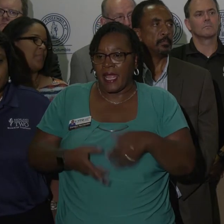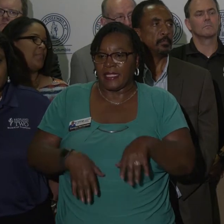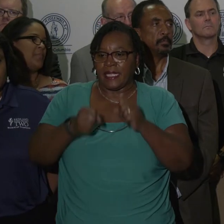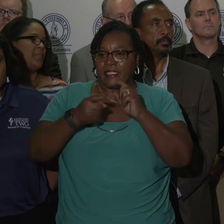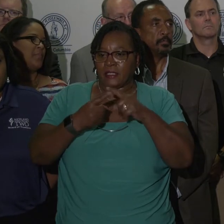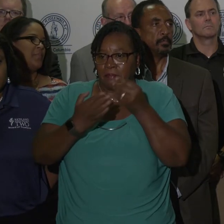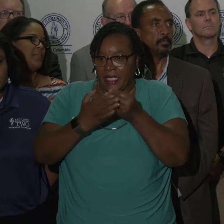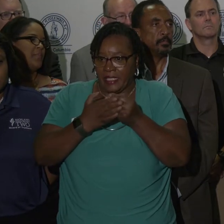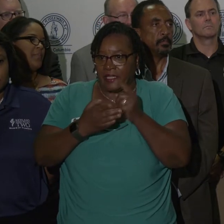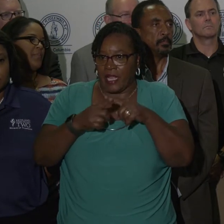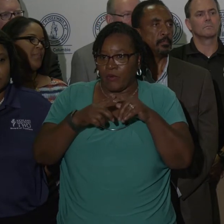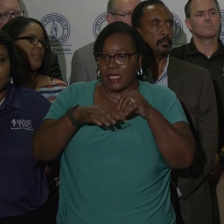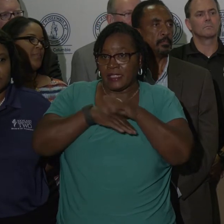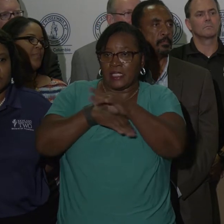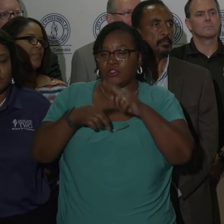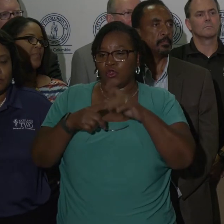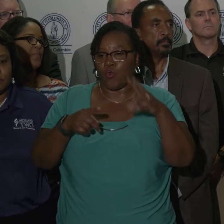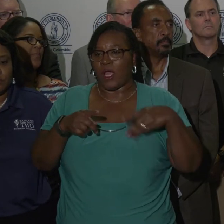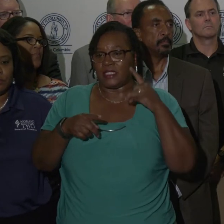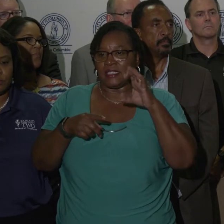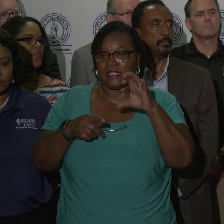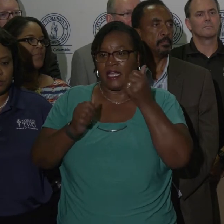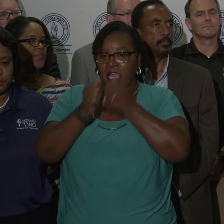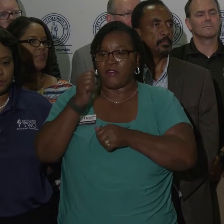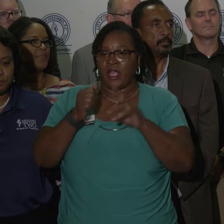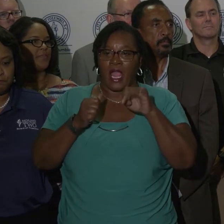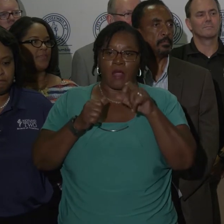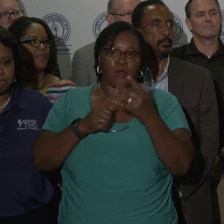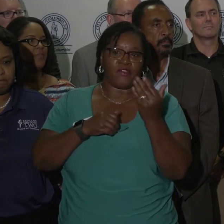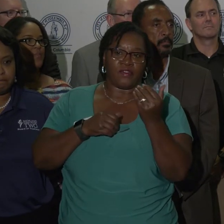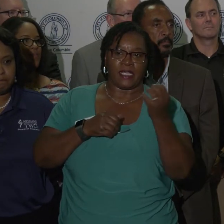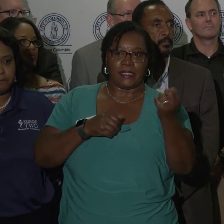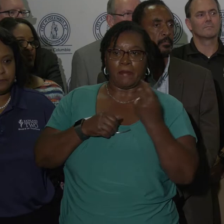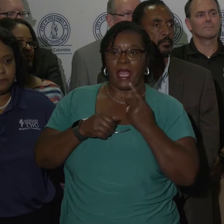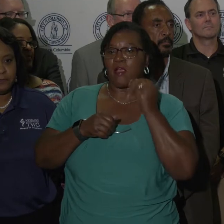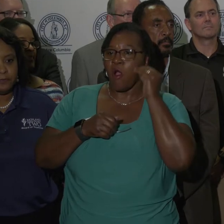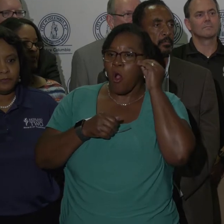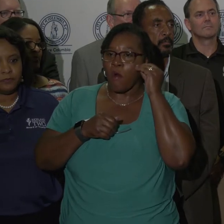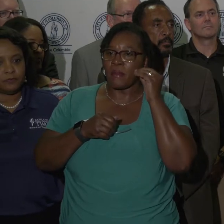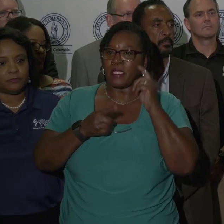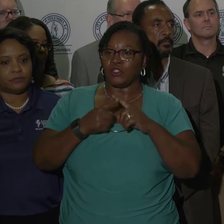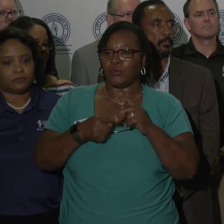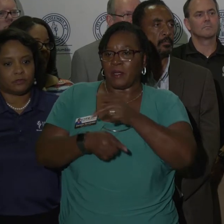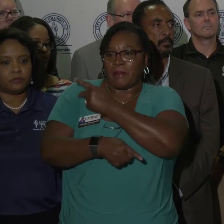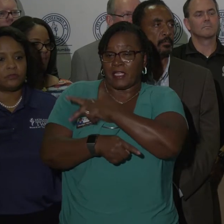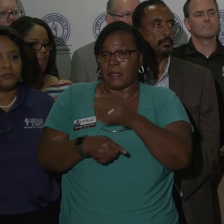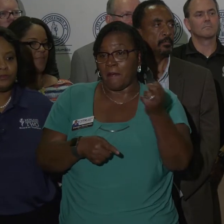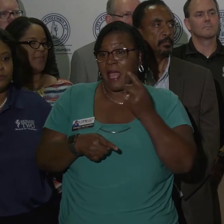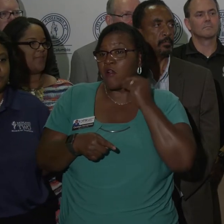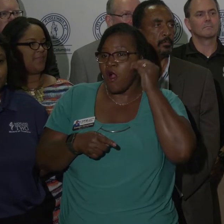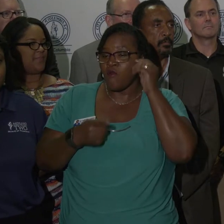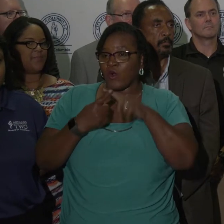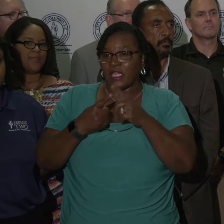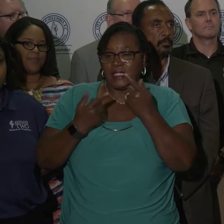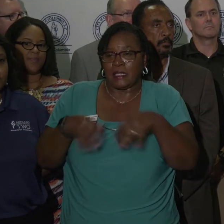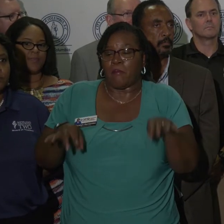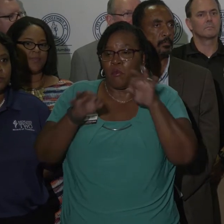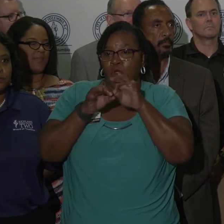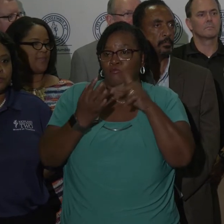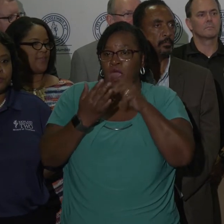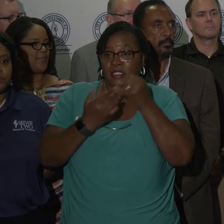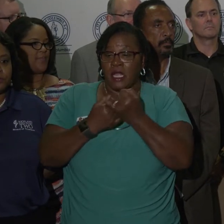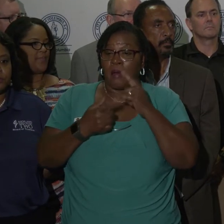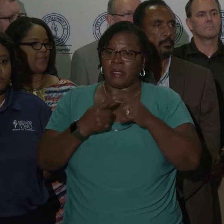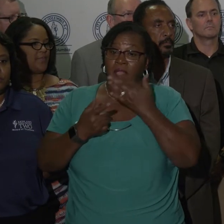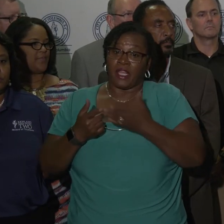wealth that we send to Washington, D.C. every April 15th and sends it back home. We repatriate it back home for these significant projects. But the things that